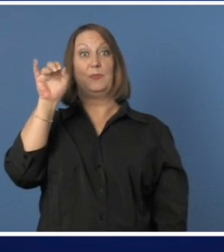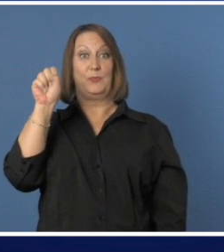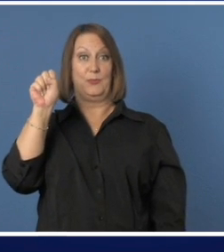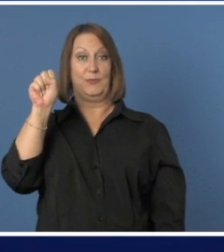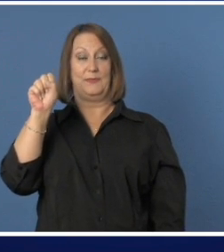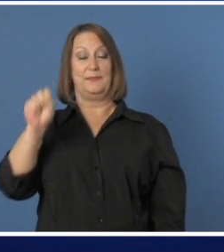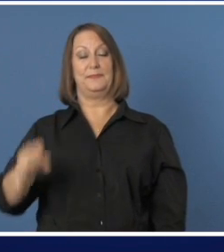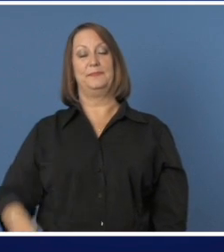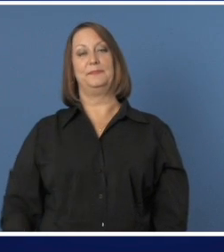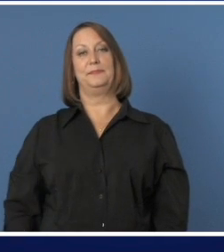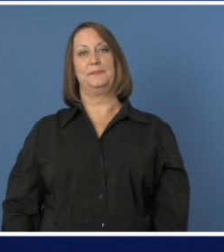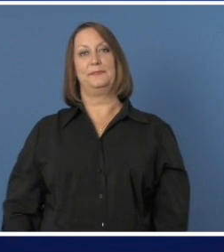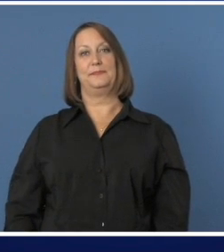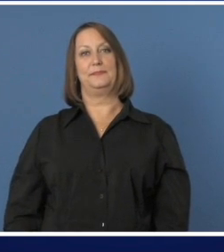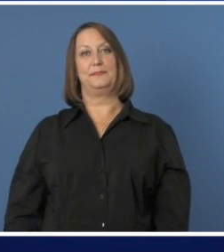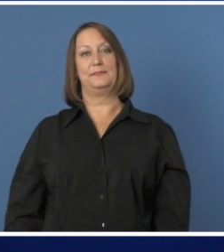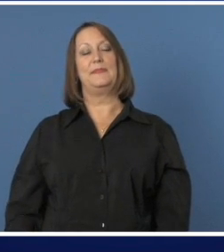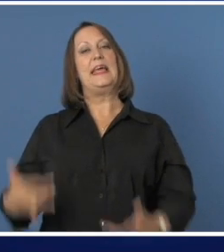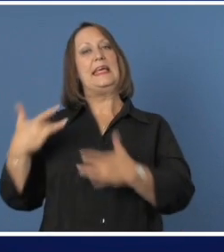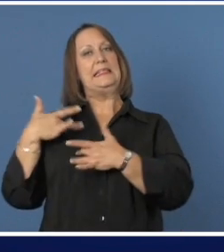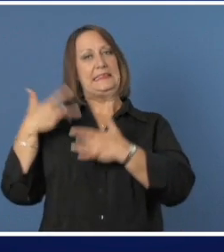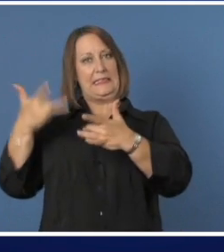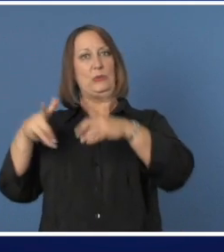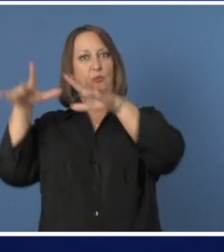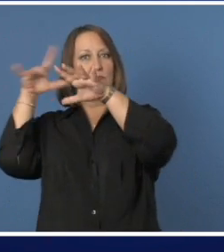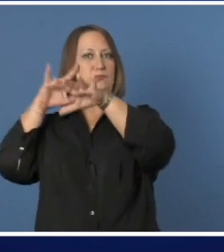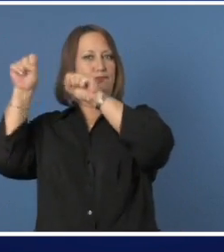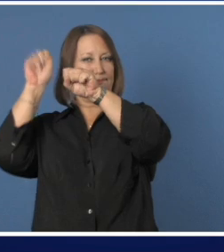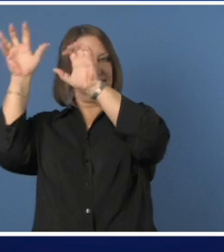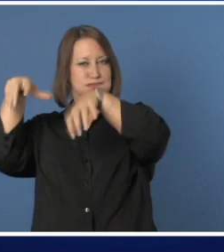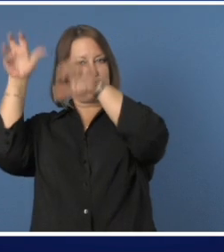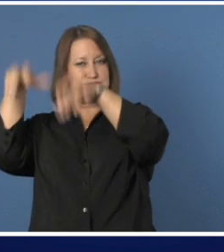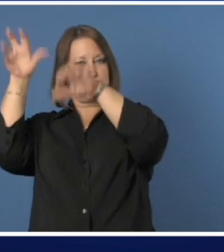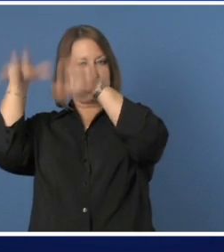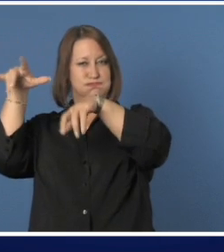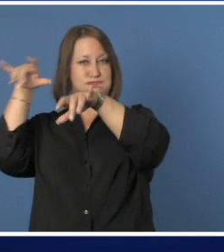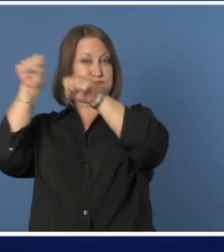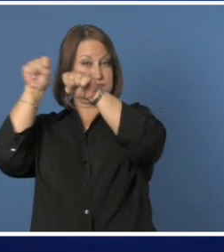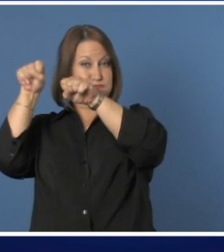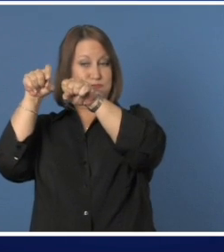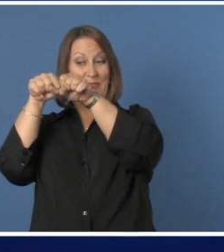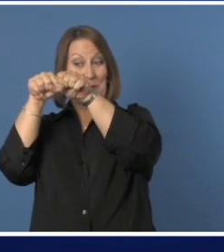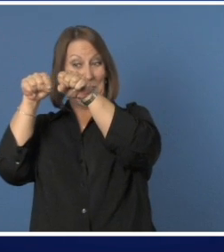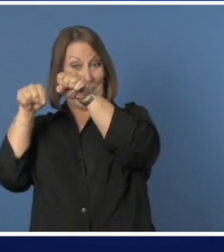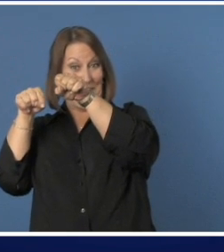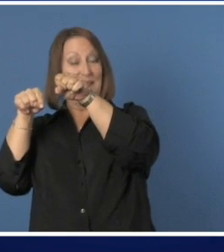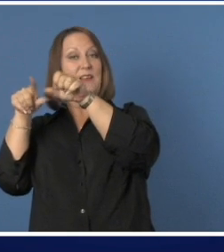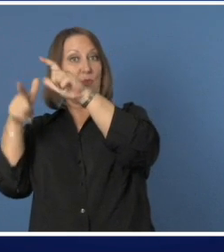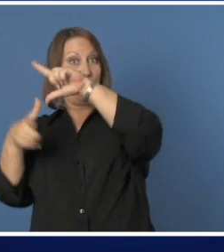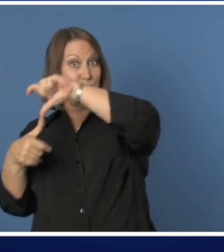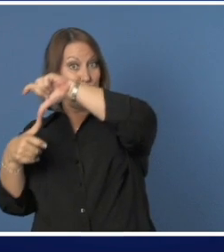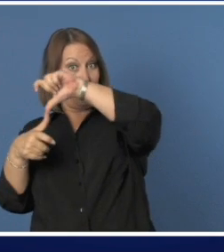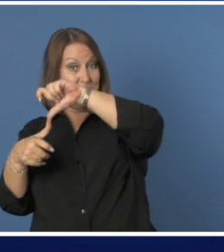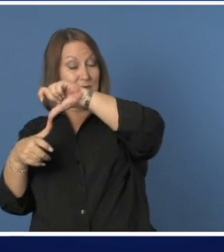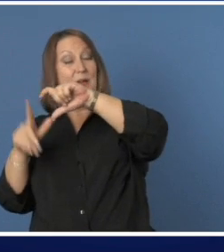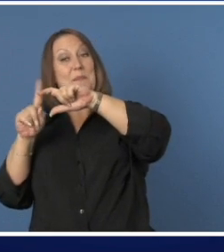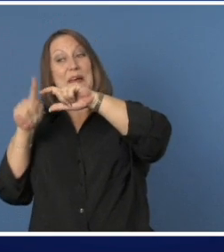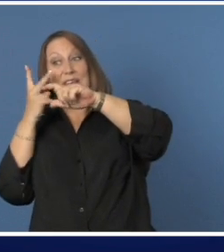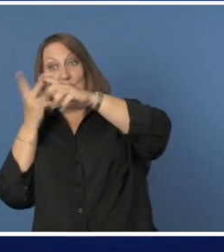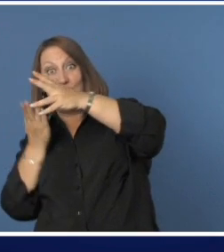tornadoes generally occur near the trailing edge of a thunderstorm it is not